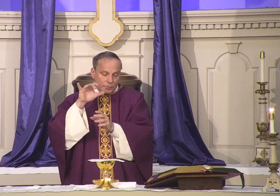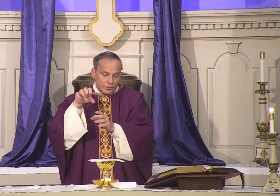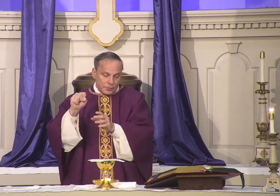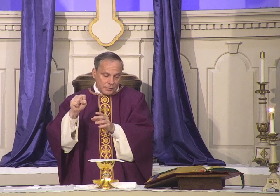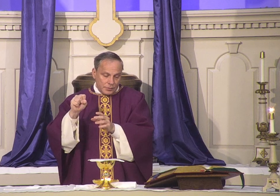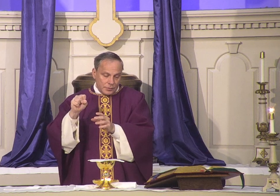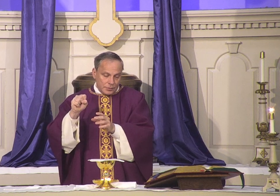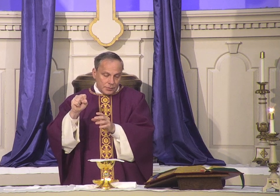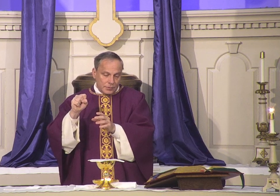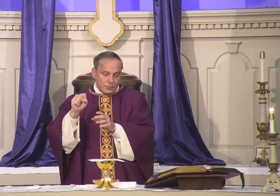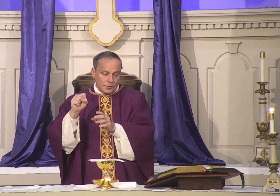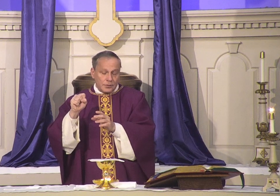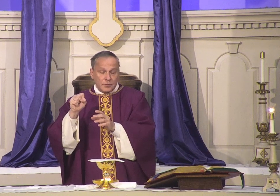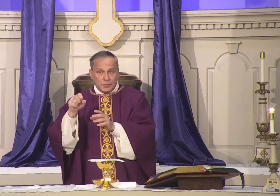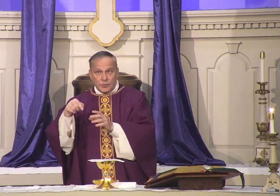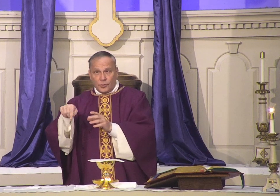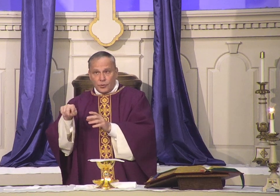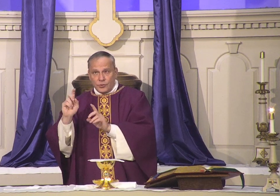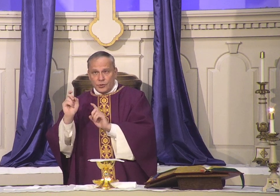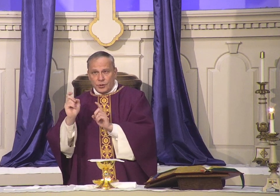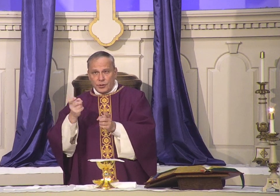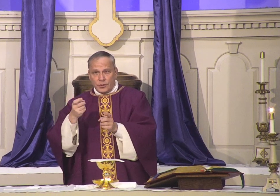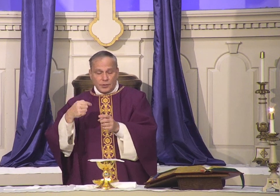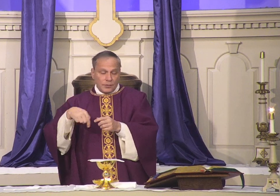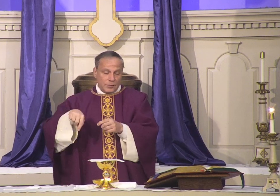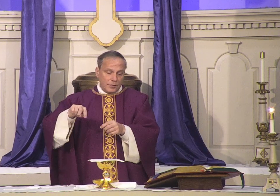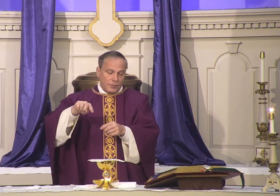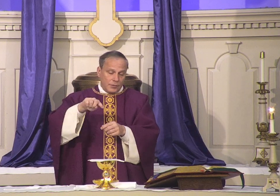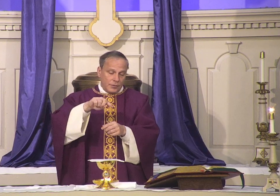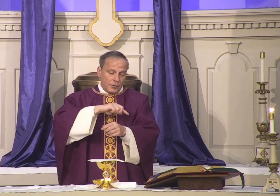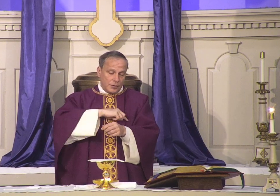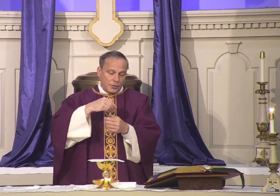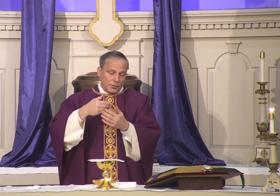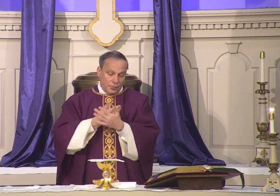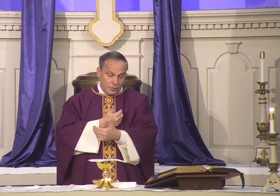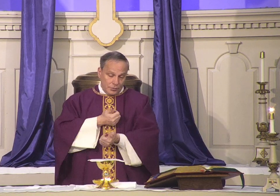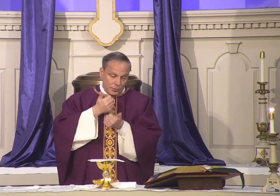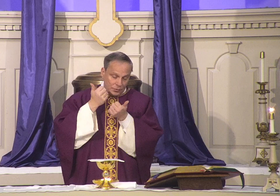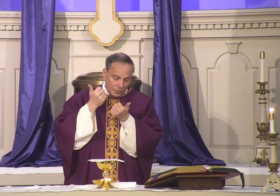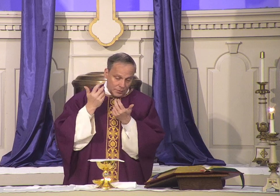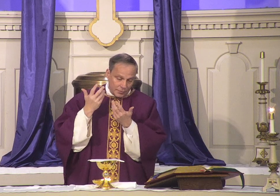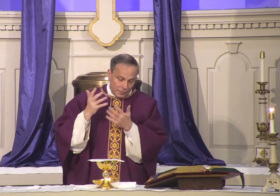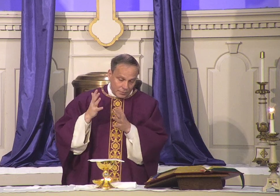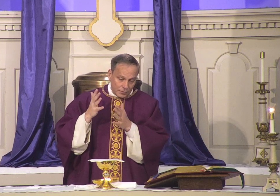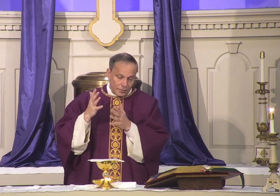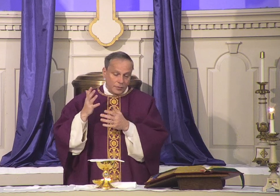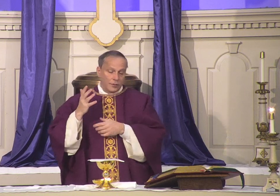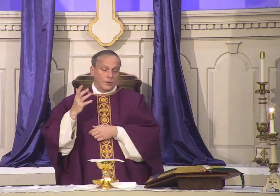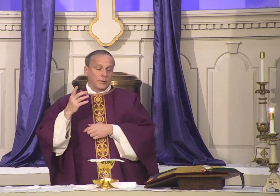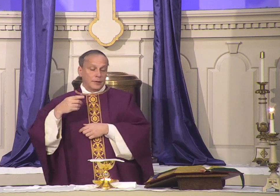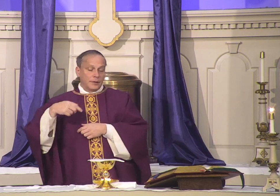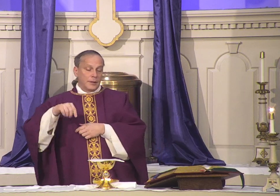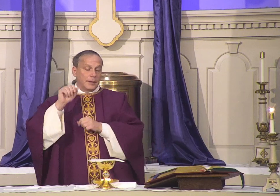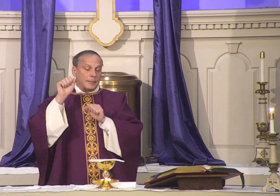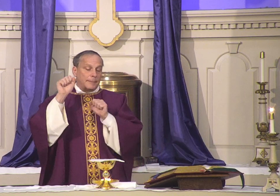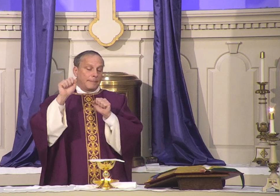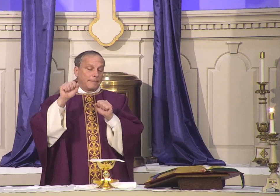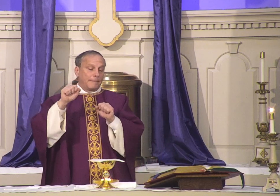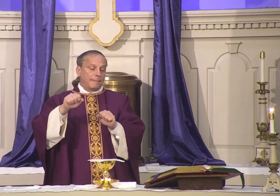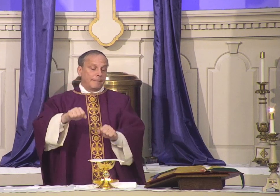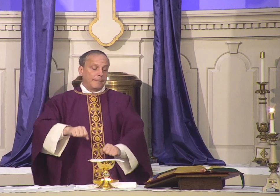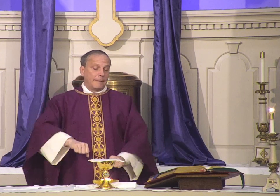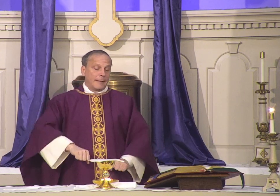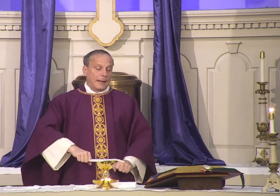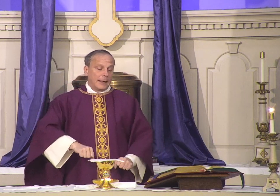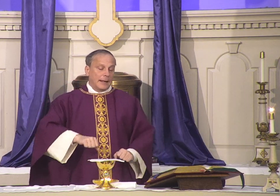of charity and participating in the mysteries by which they have been reborn,